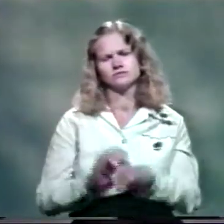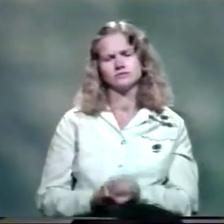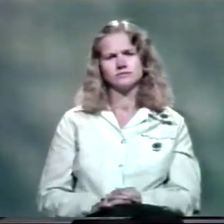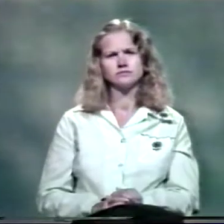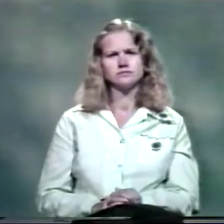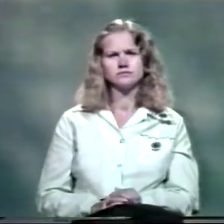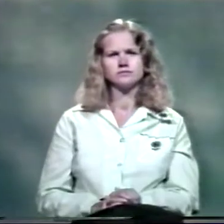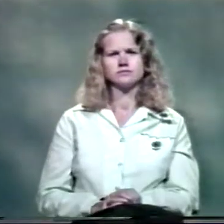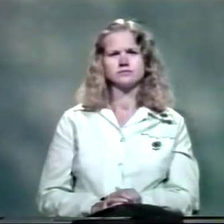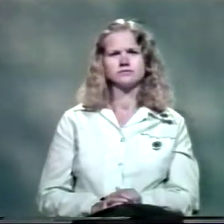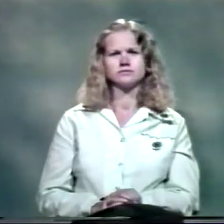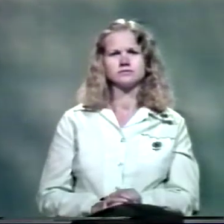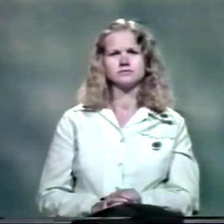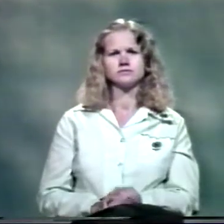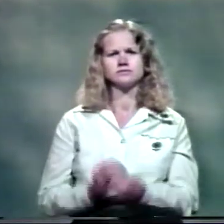To teach and teach.